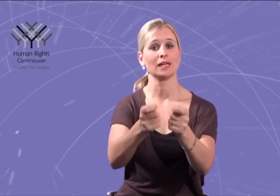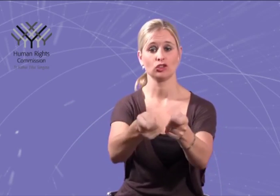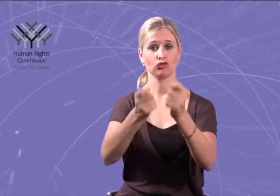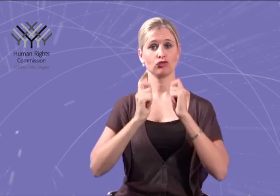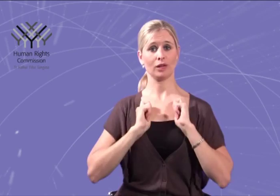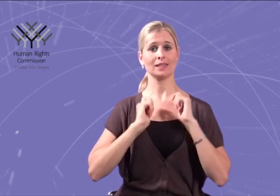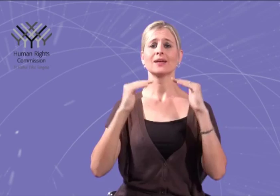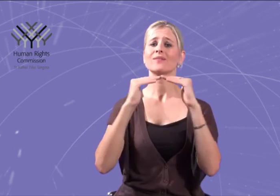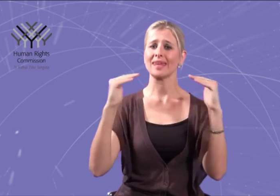people.